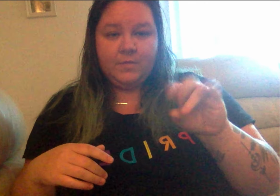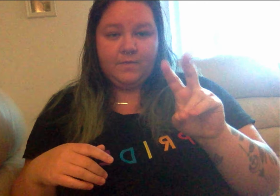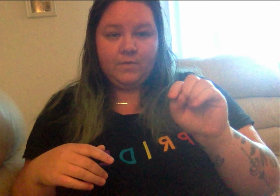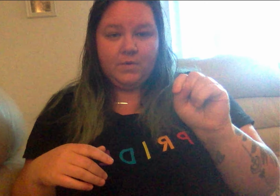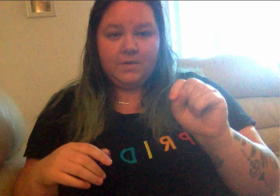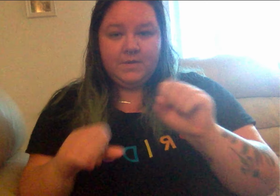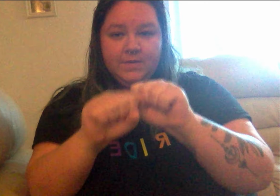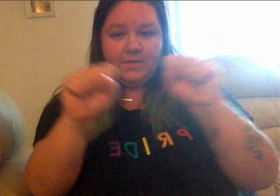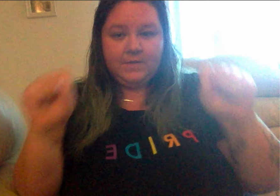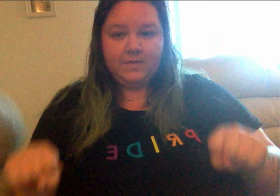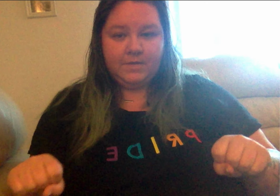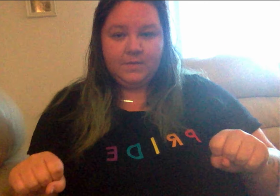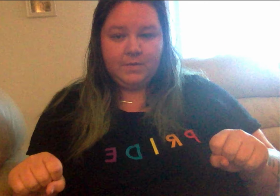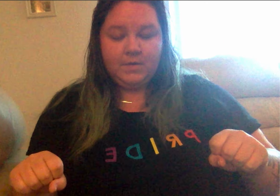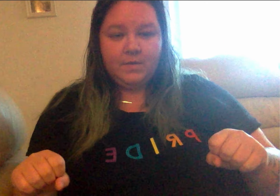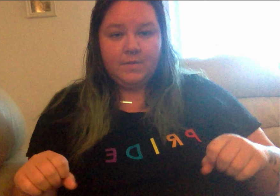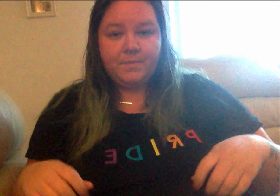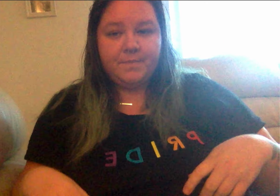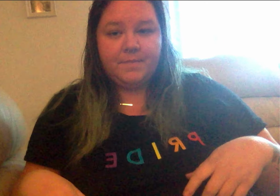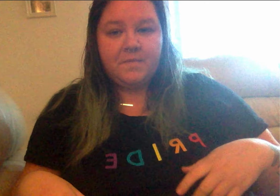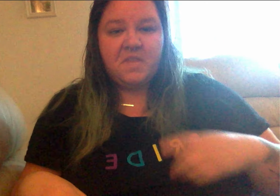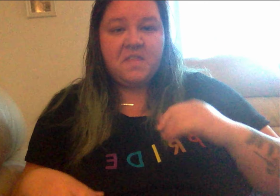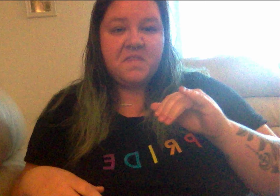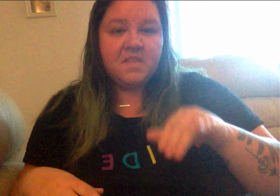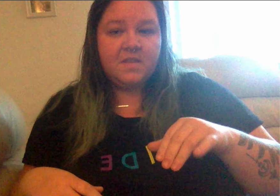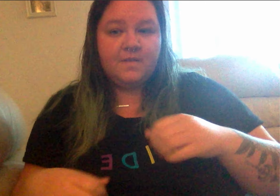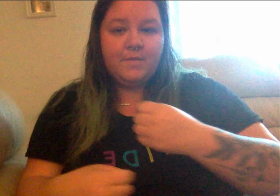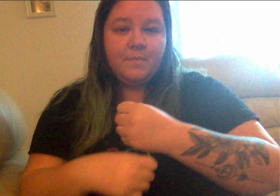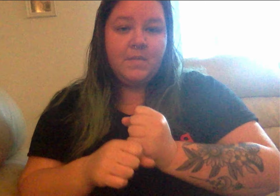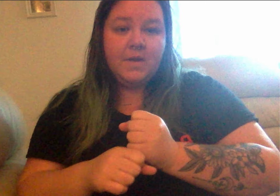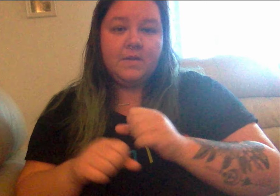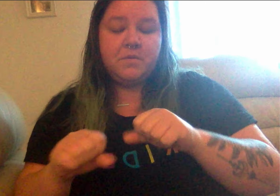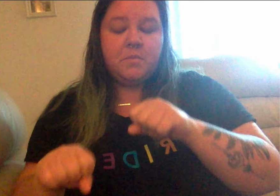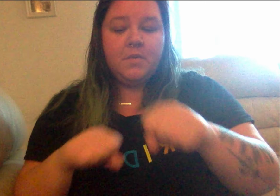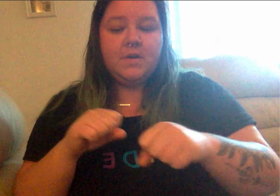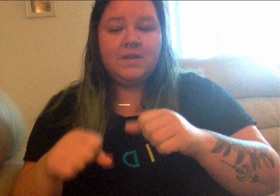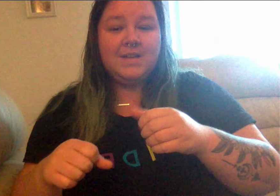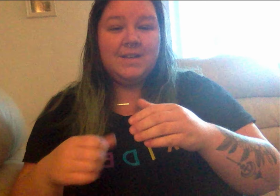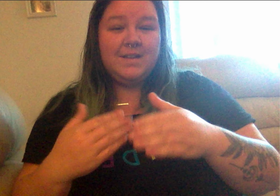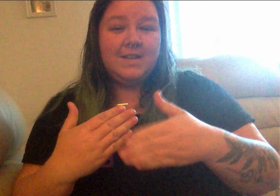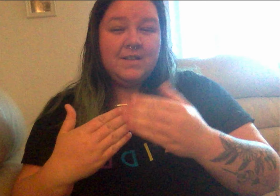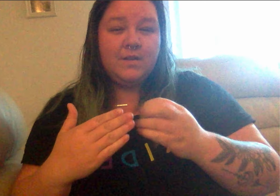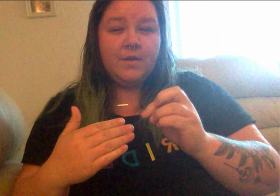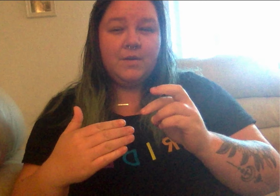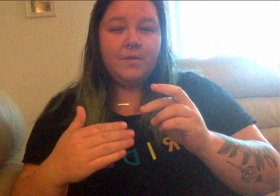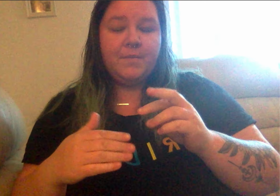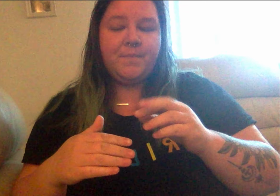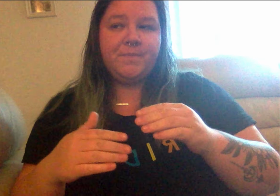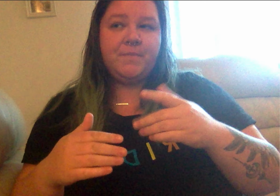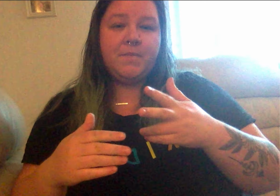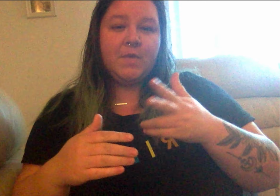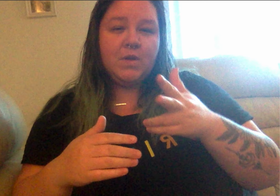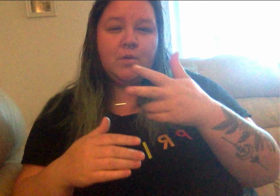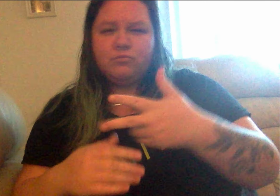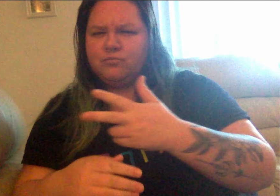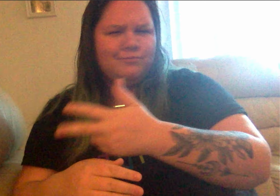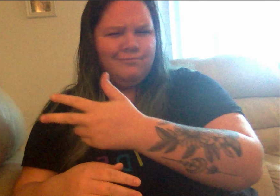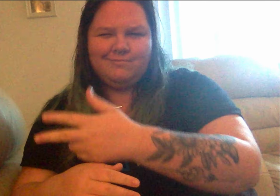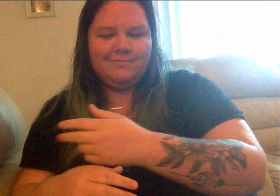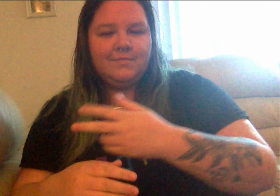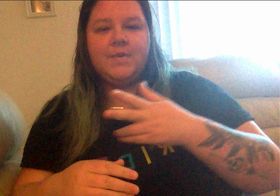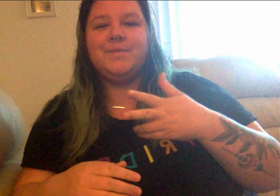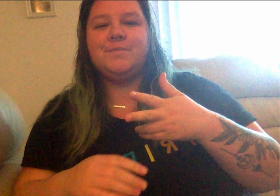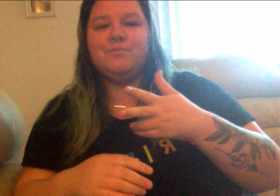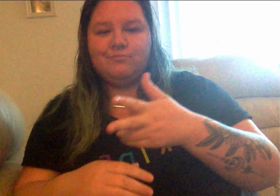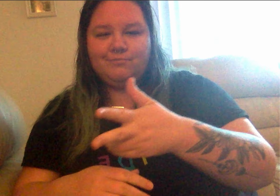shock that will act as a dampener over bumps. It allows the rear triangle